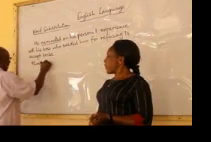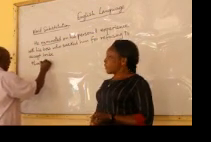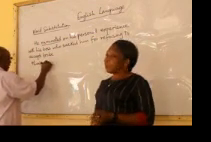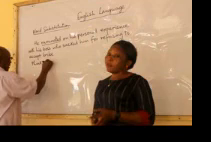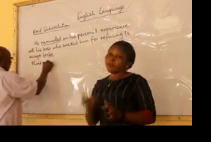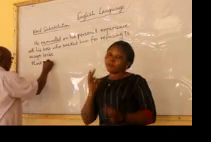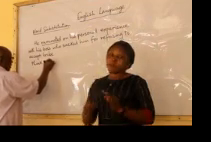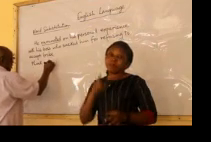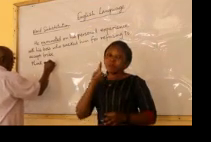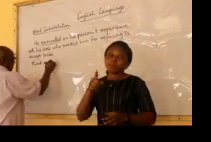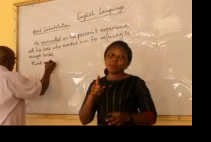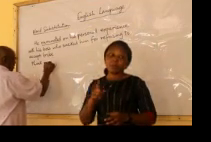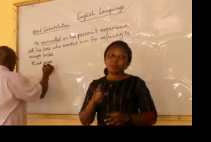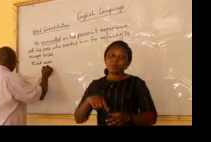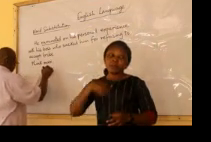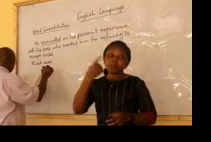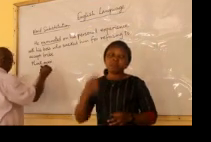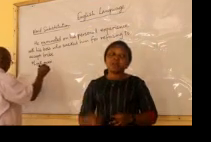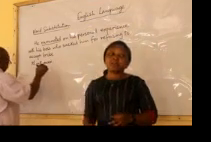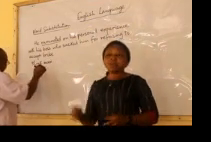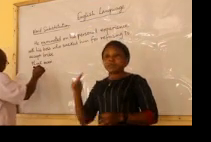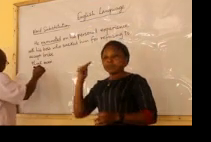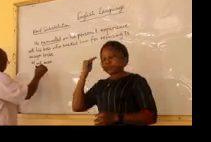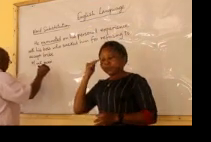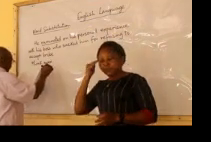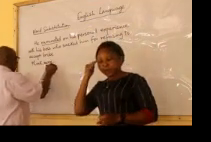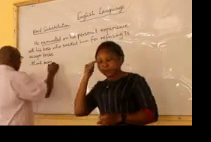over, which is wrong,